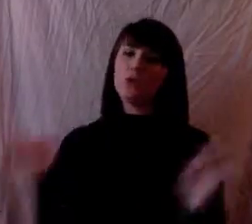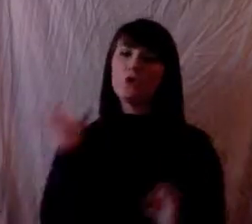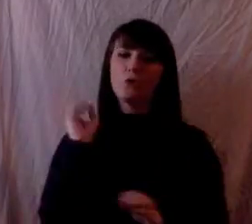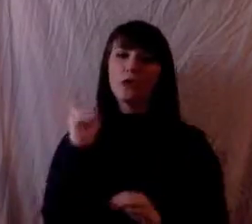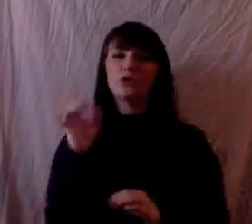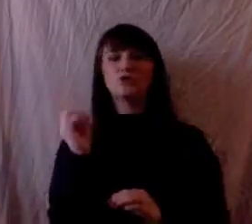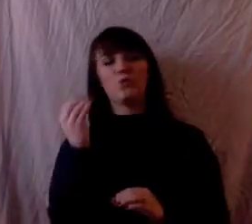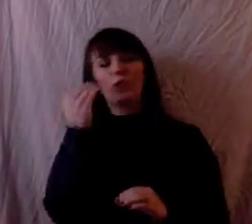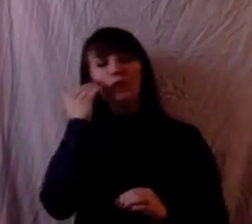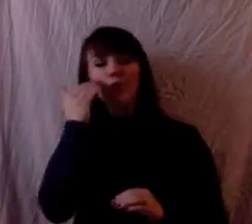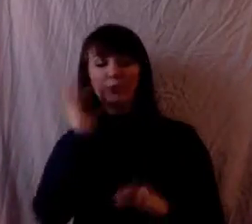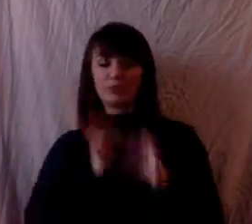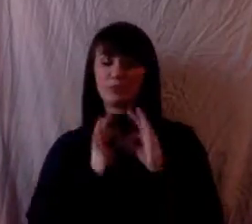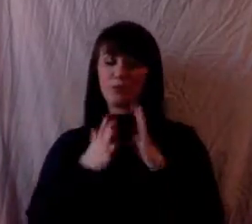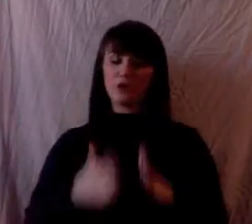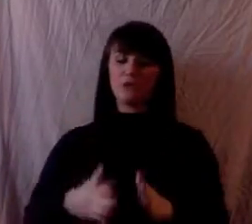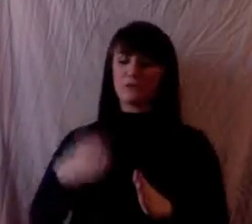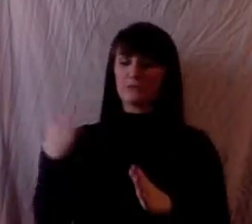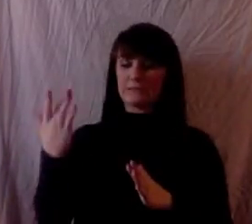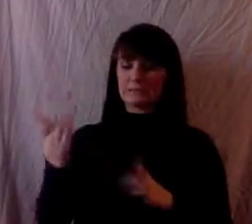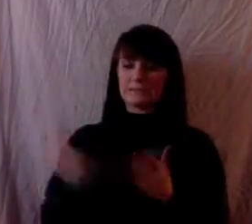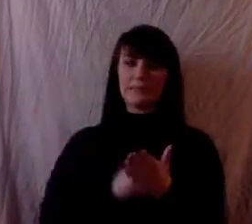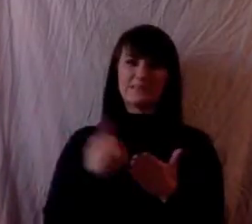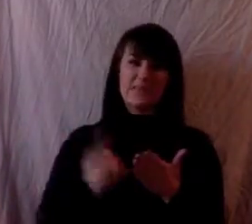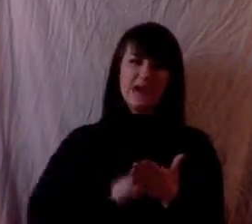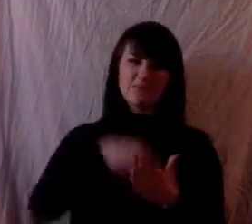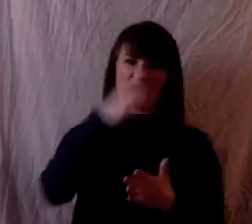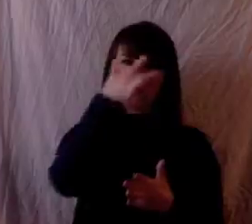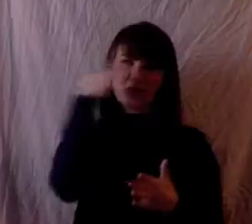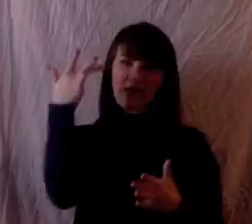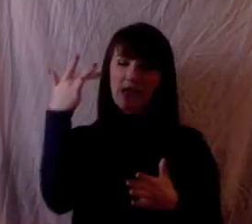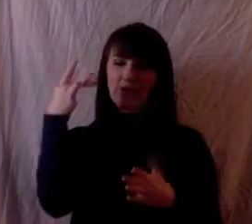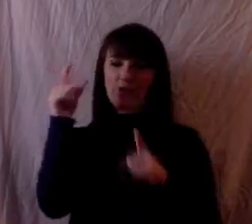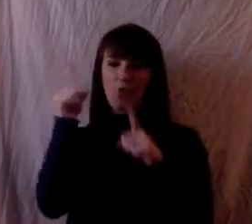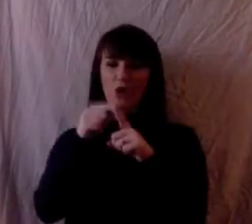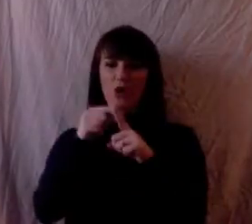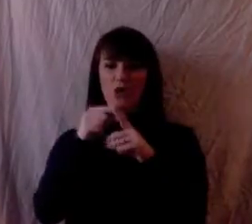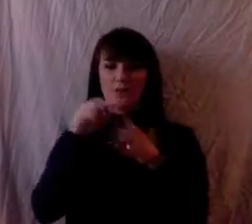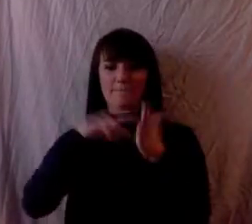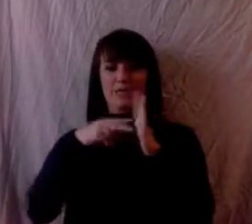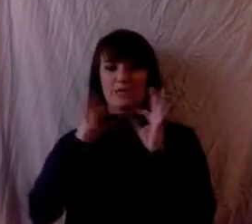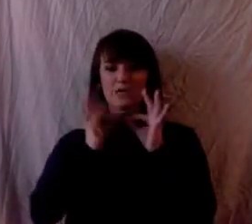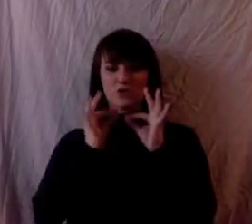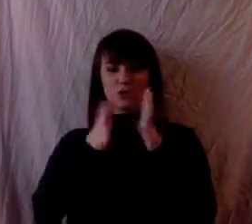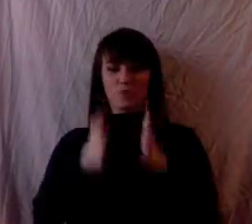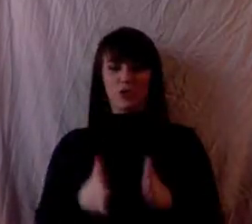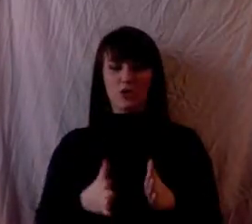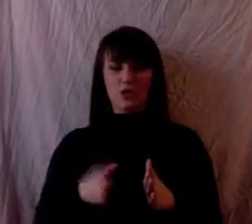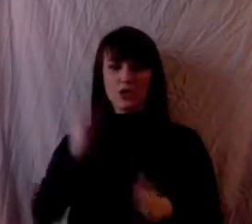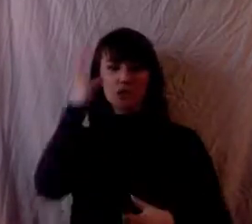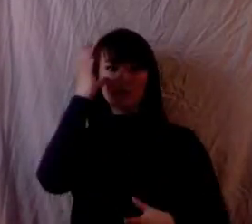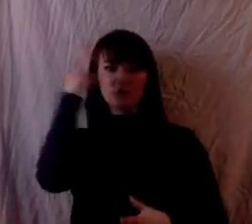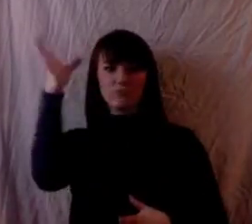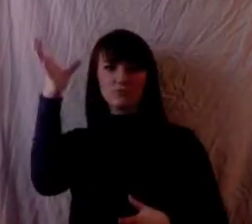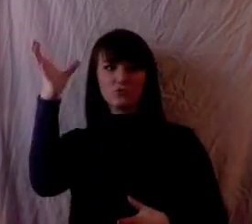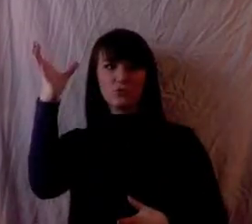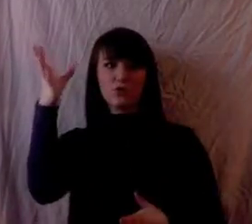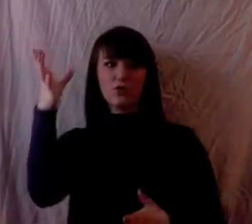interpreters we forget that the key word here is interpret, and what they're doing is working from their conceptual understanding of what the speaker, whether deaf